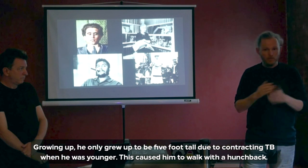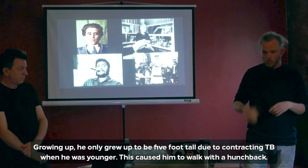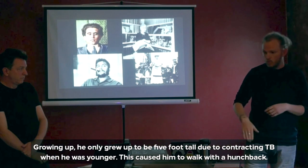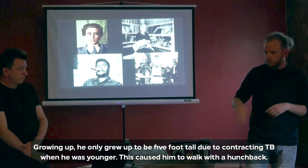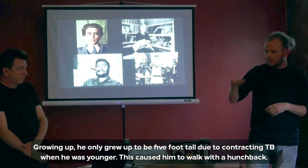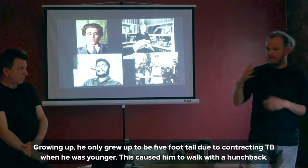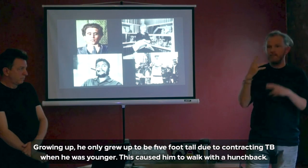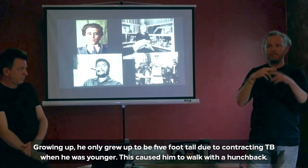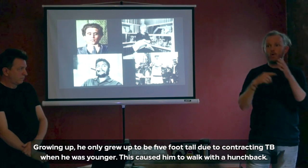Growing up,